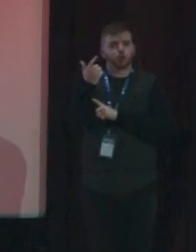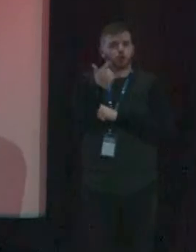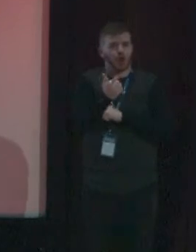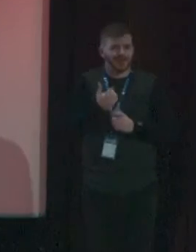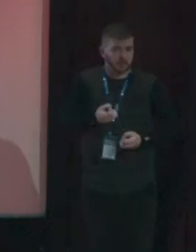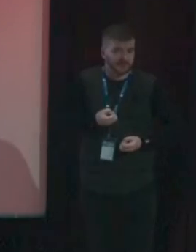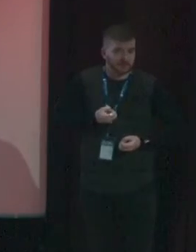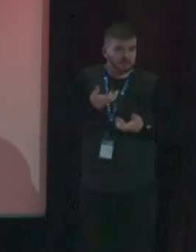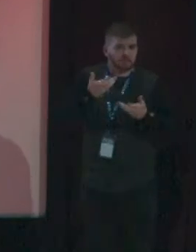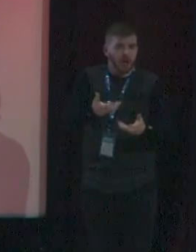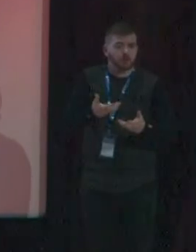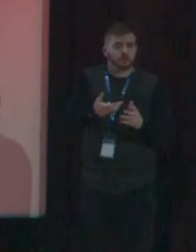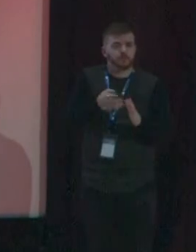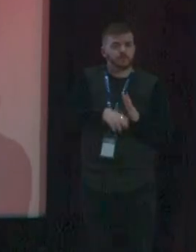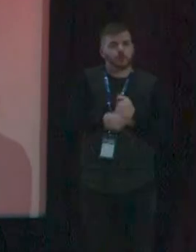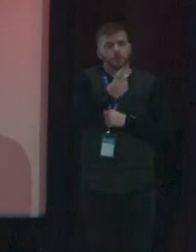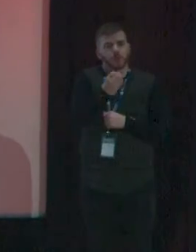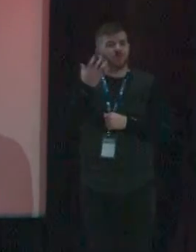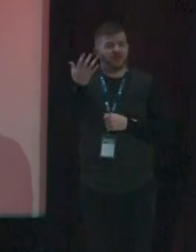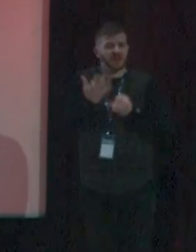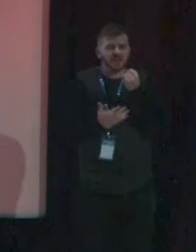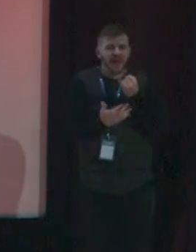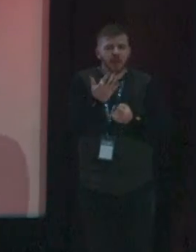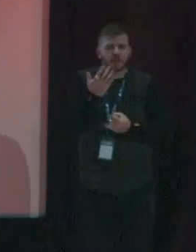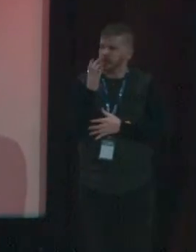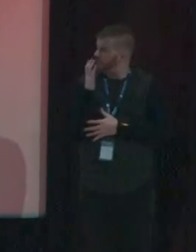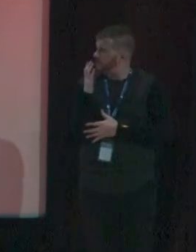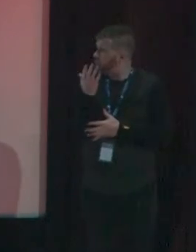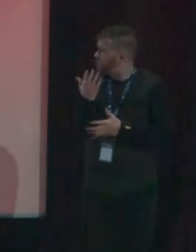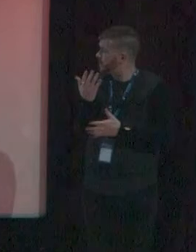inspired by 2005's The Endless Forest